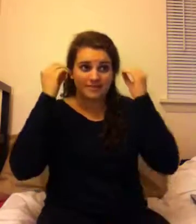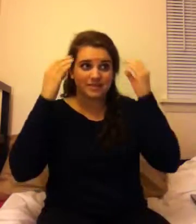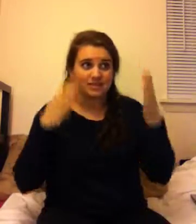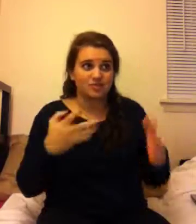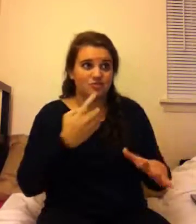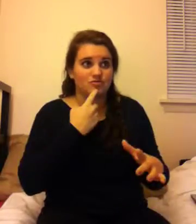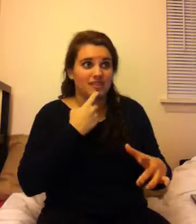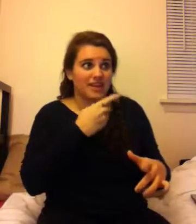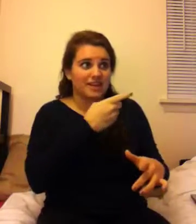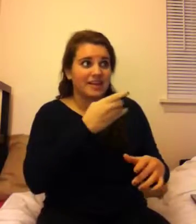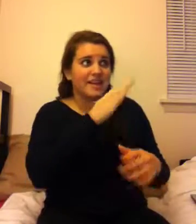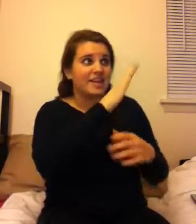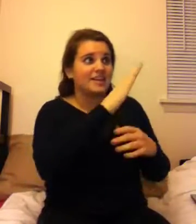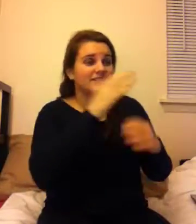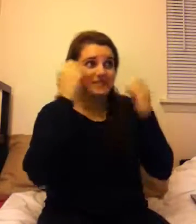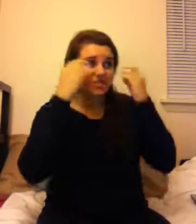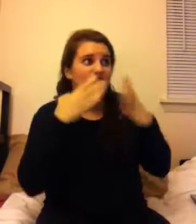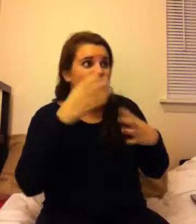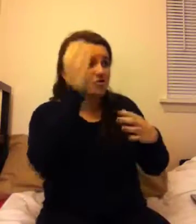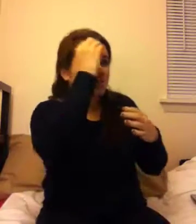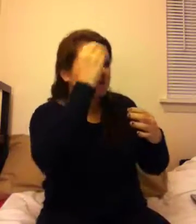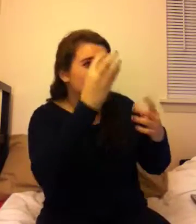that on his own later.